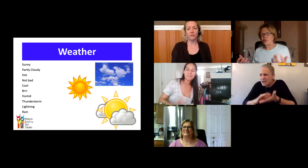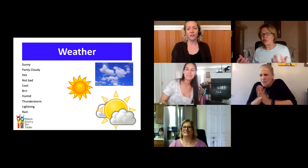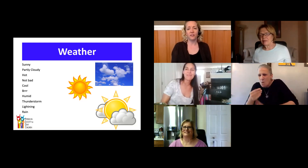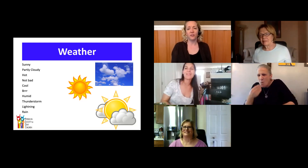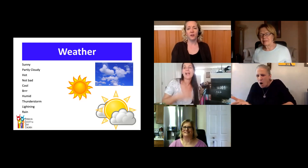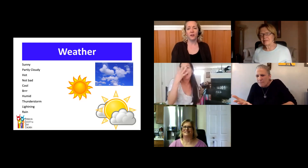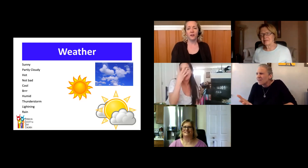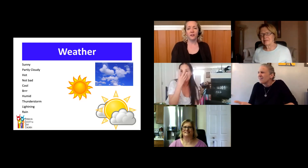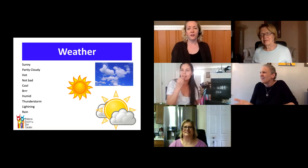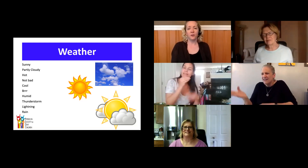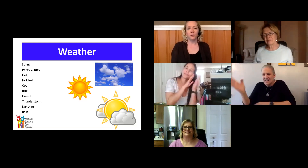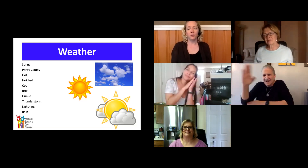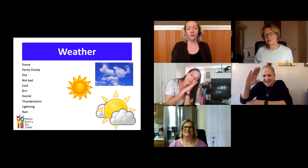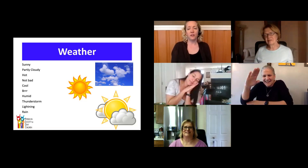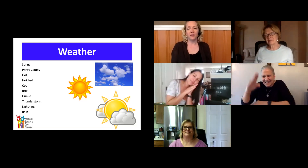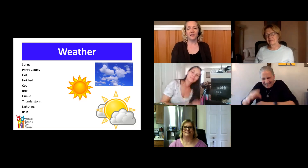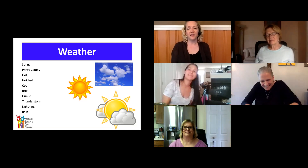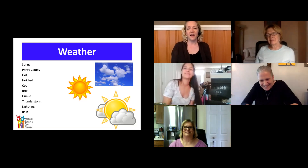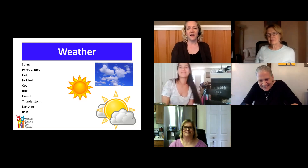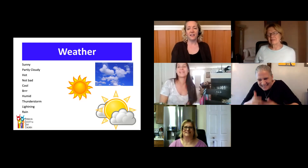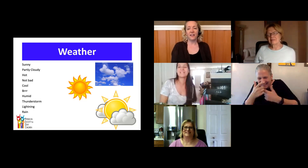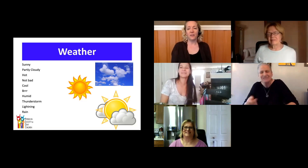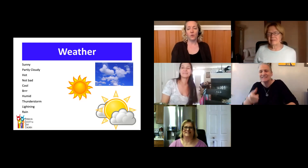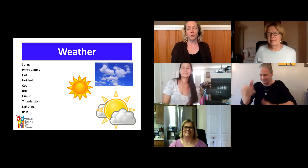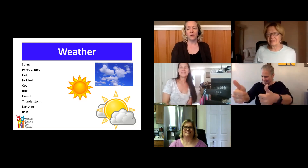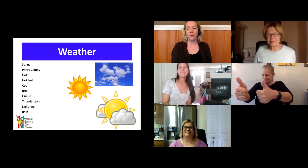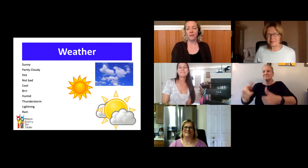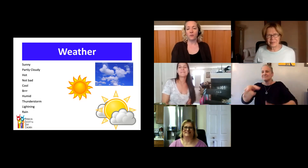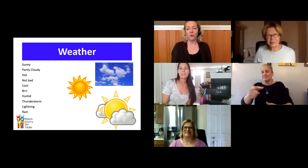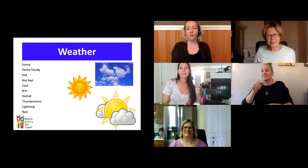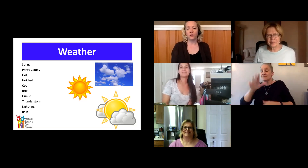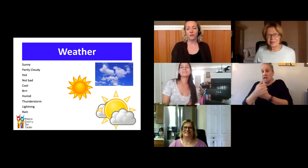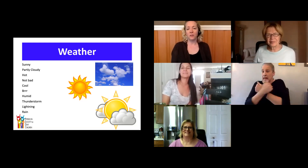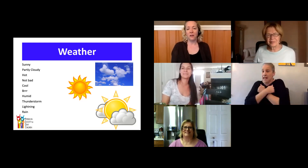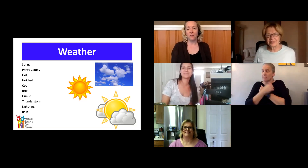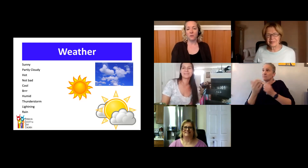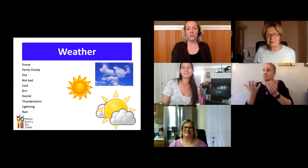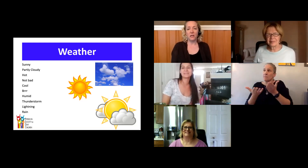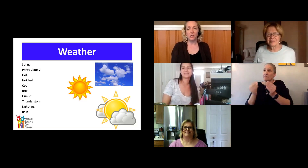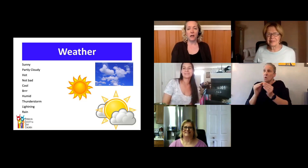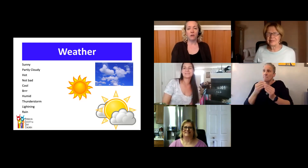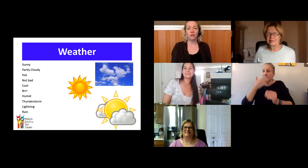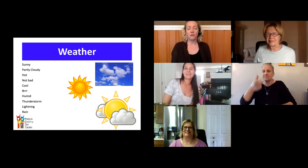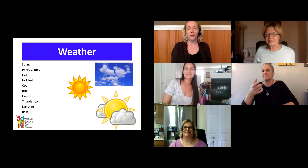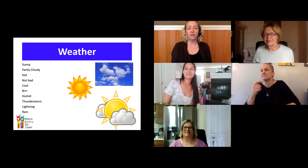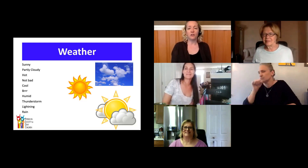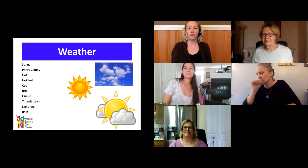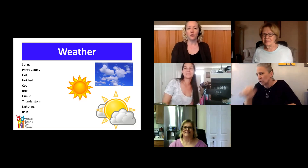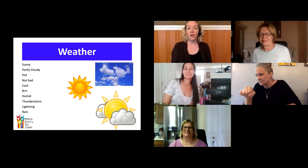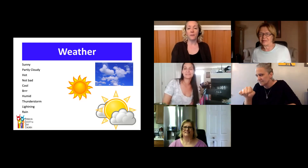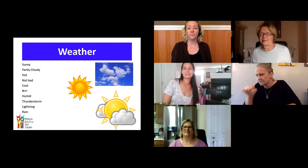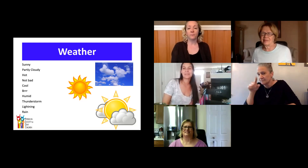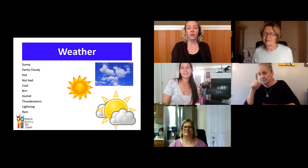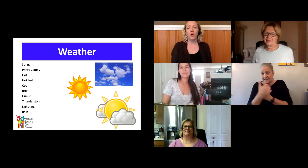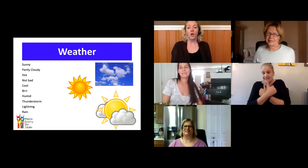bring your things inside and then it warms up afterwards. You know, they have those midday showers. It's very interesting. So, okay. So